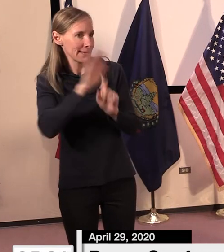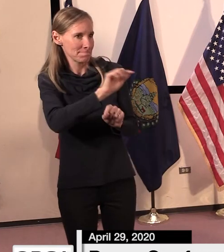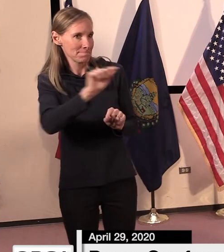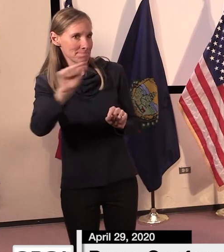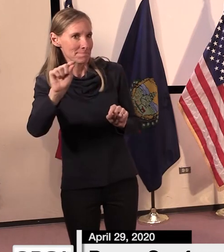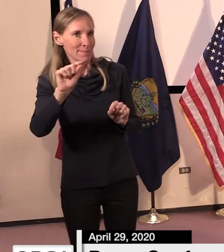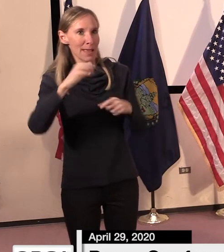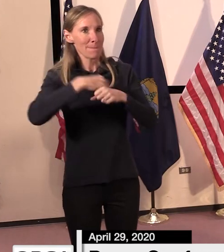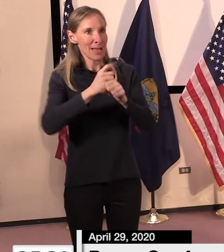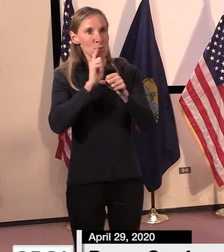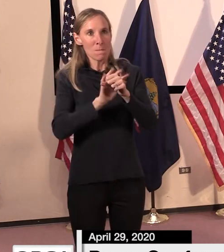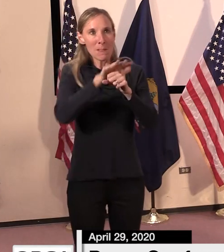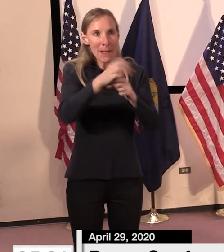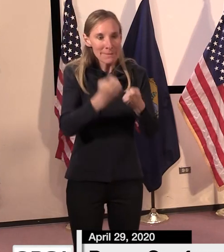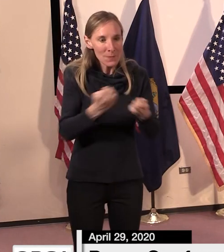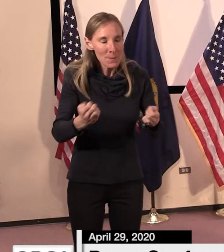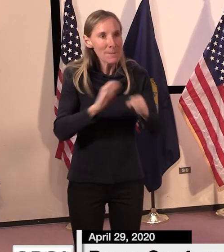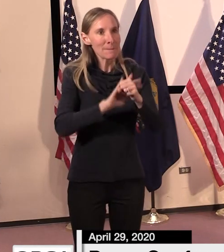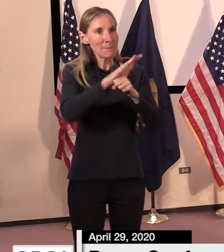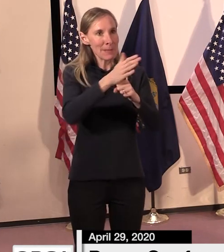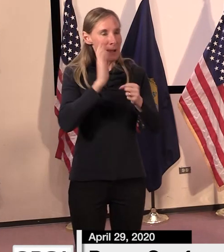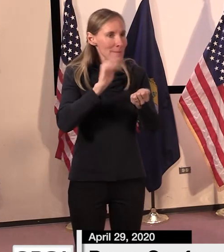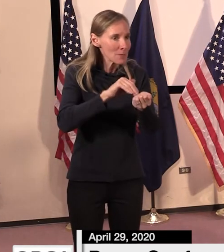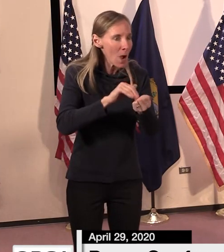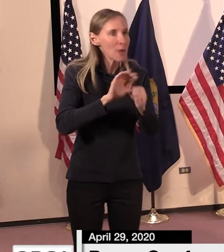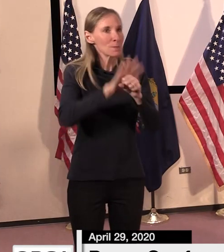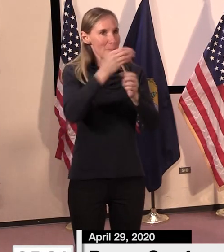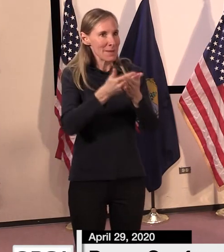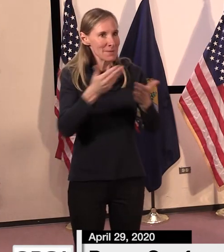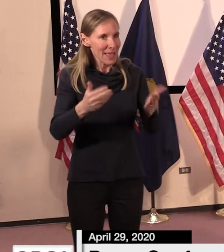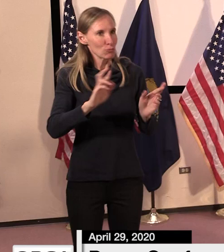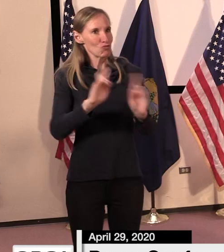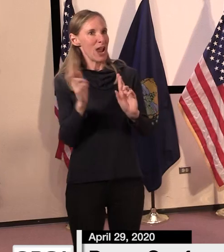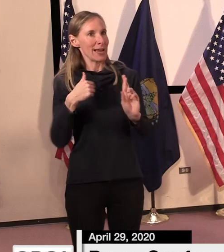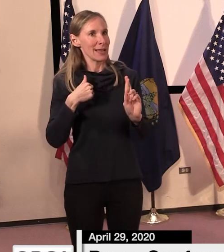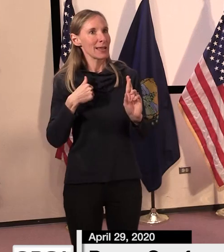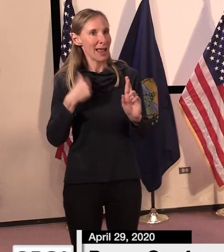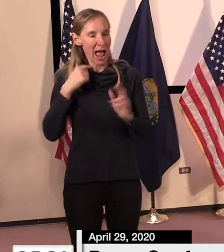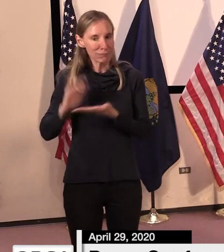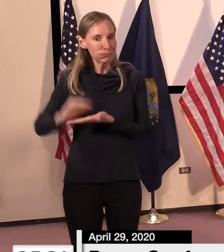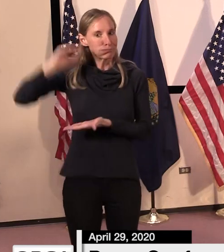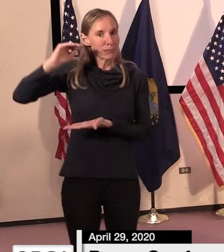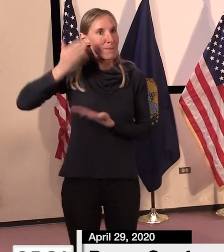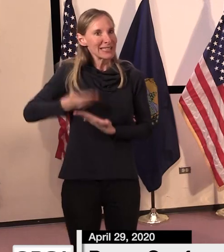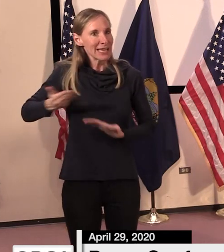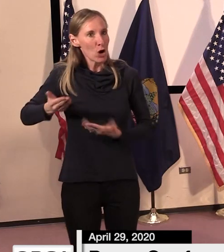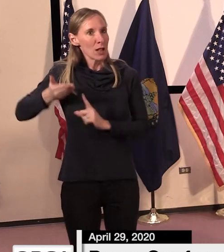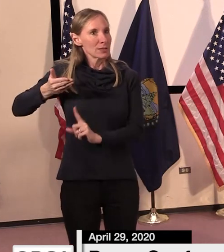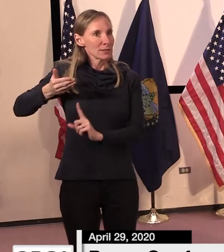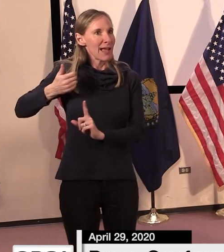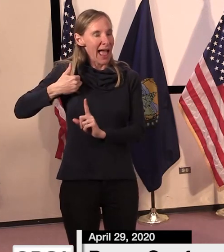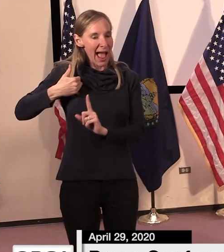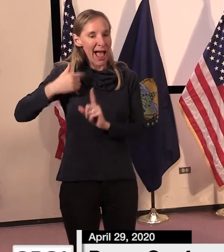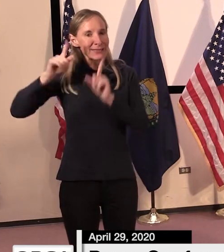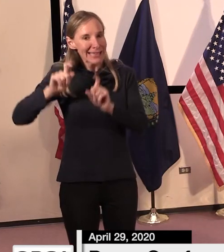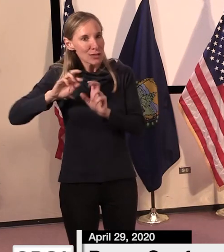so important. That means we'll continue to stockpile materials so we're prepared for any future